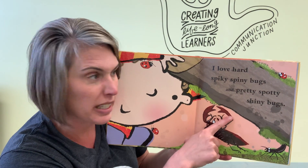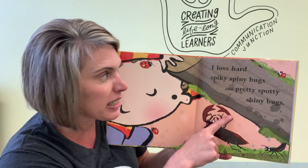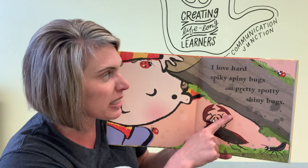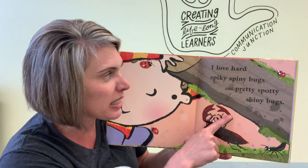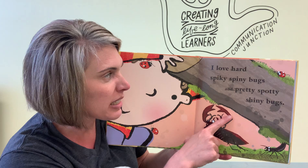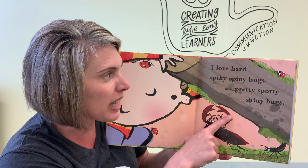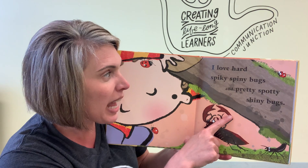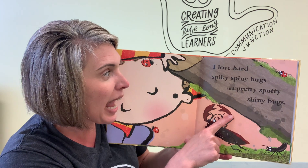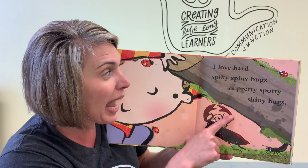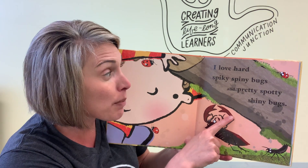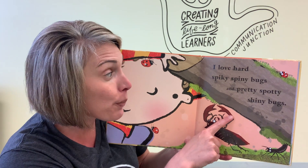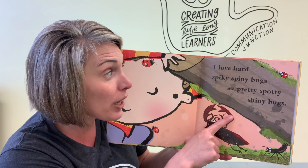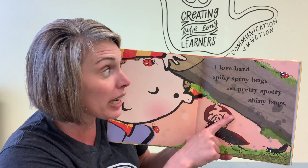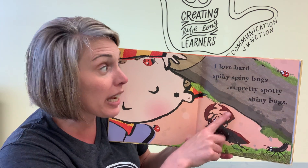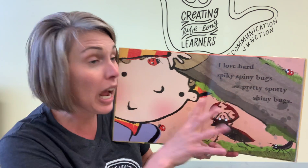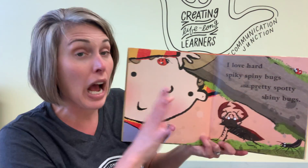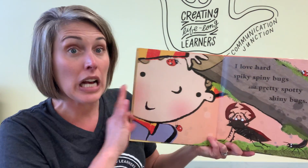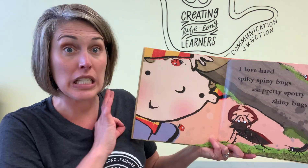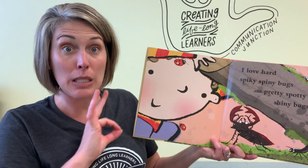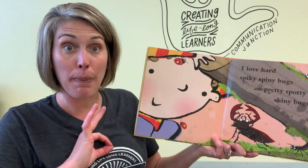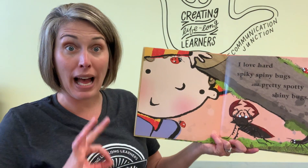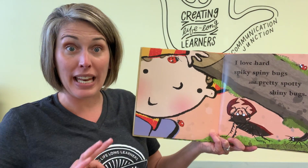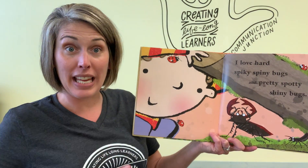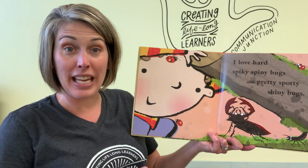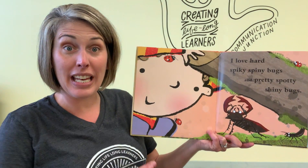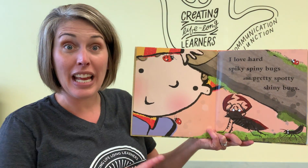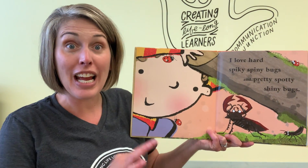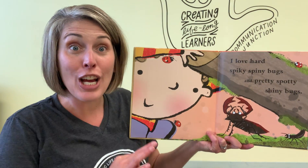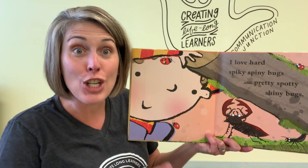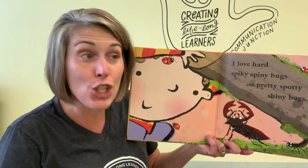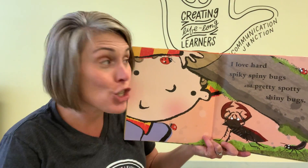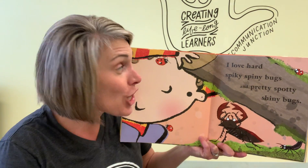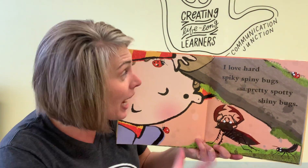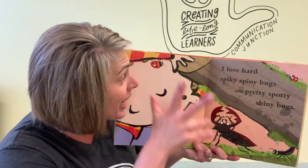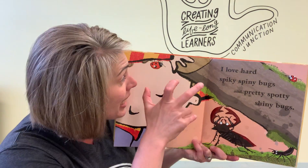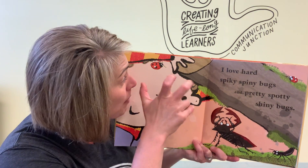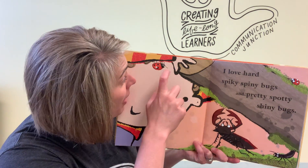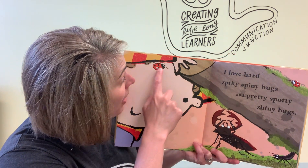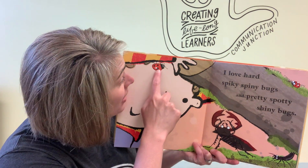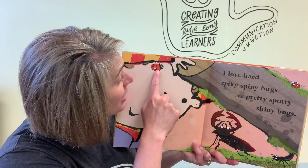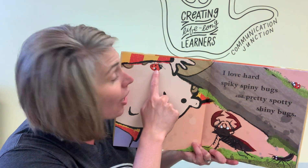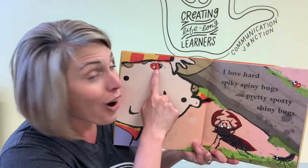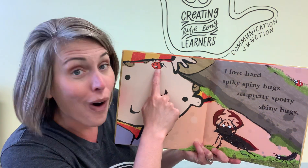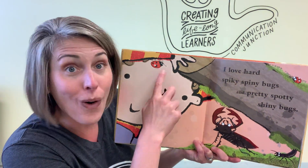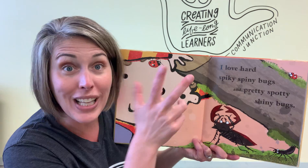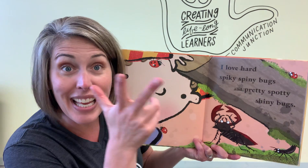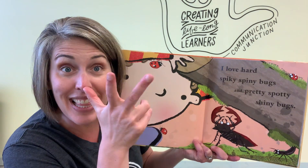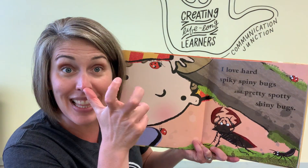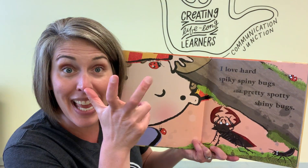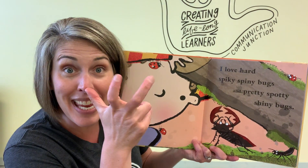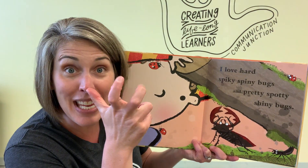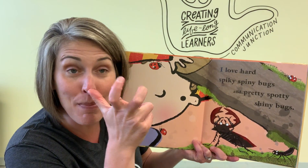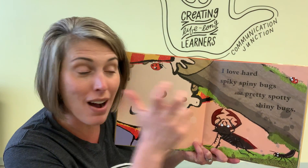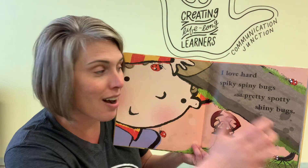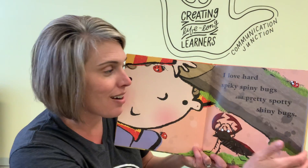spikes. And pretty, spotted, shiny bugs, like the ladybug.